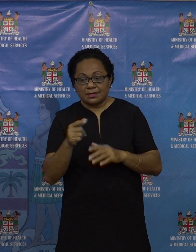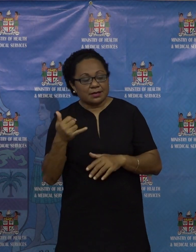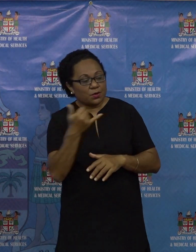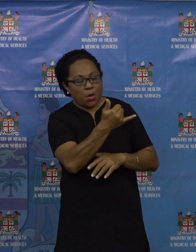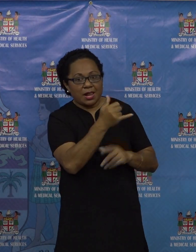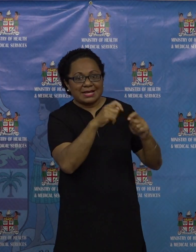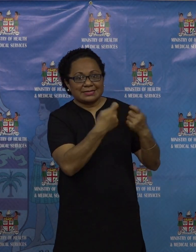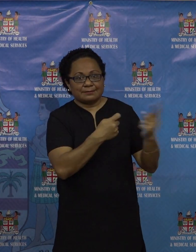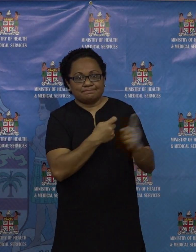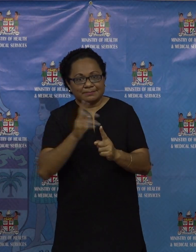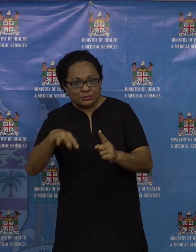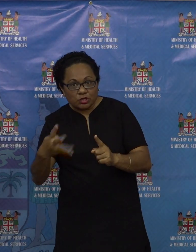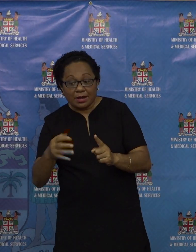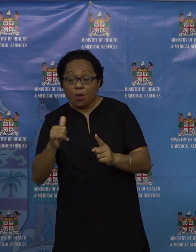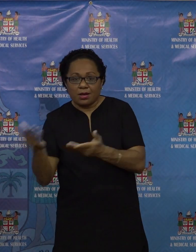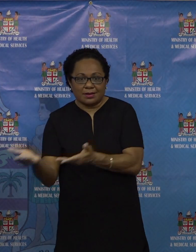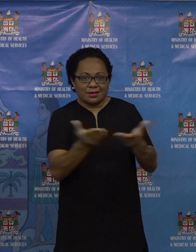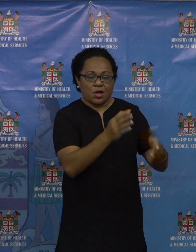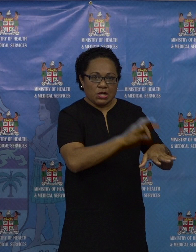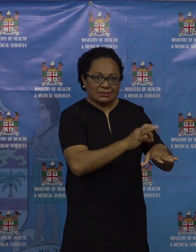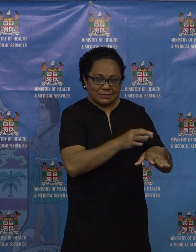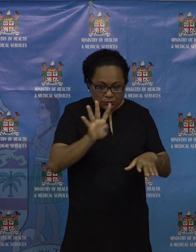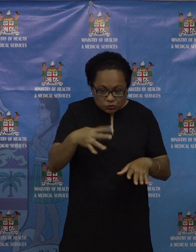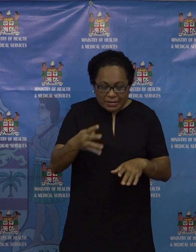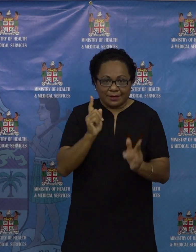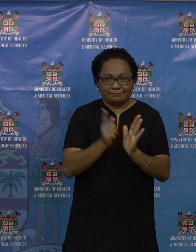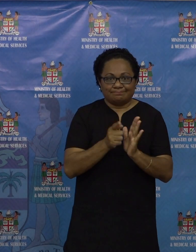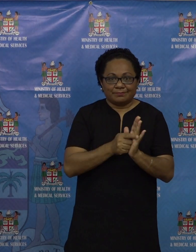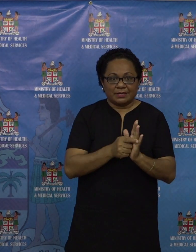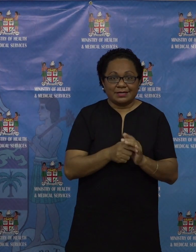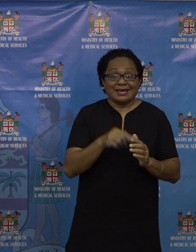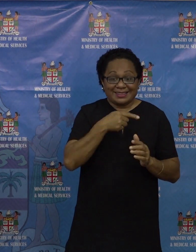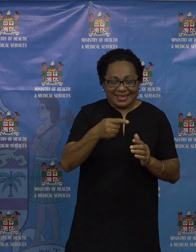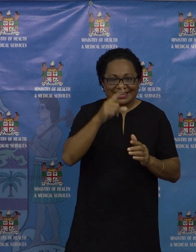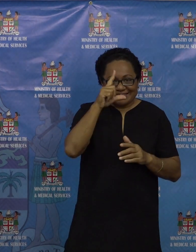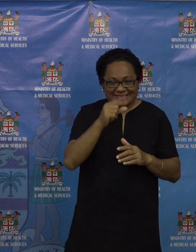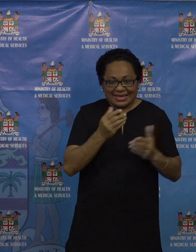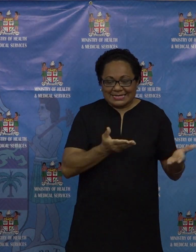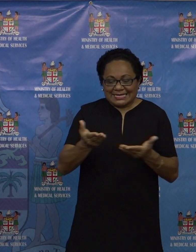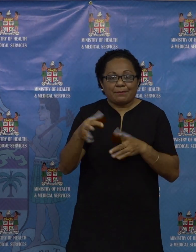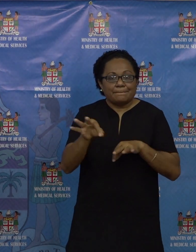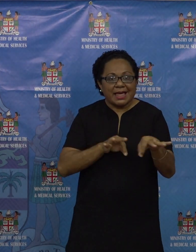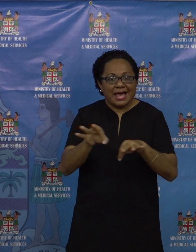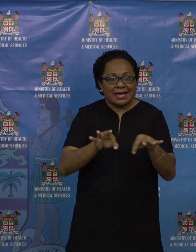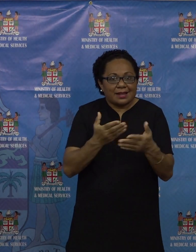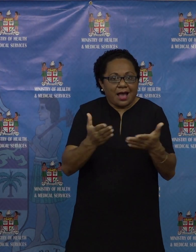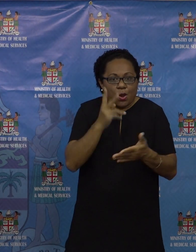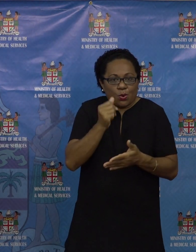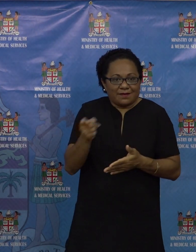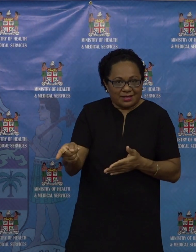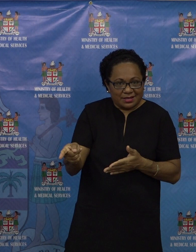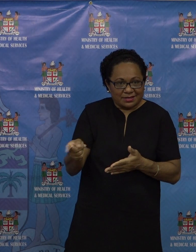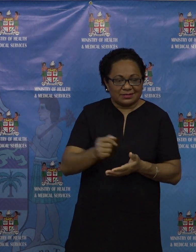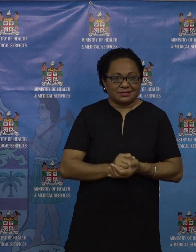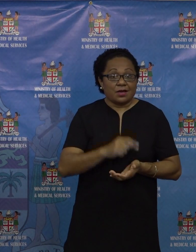quickly. They need to be assessed early, and we need to put a plan of management for them to ensure